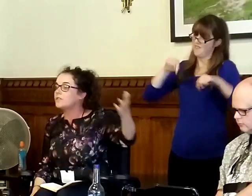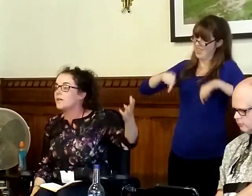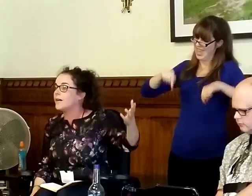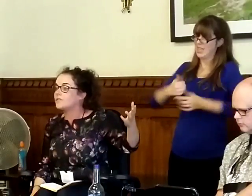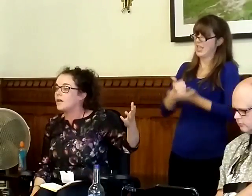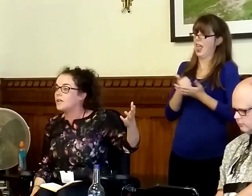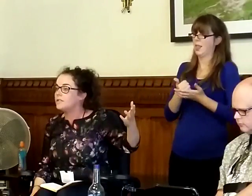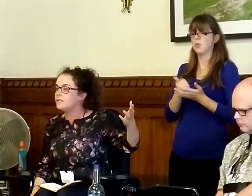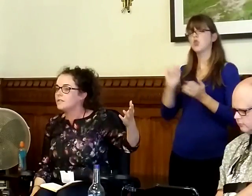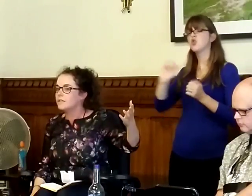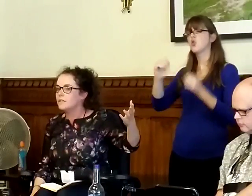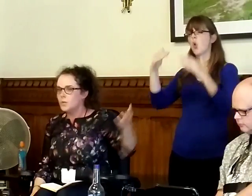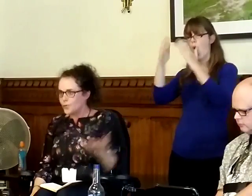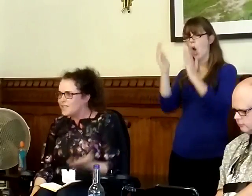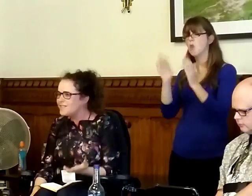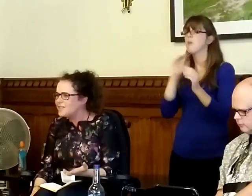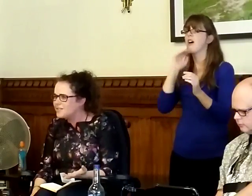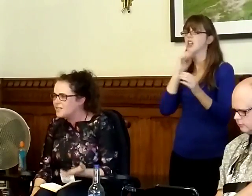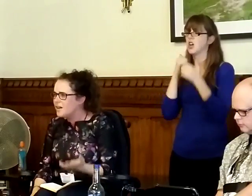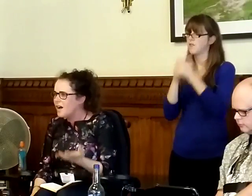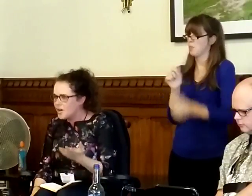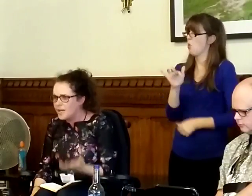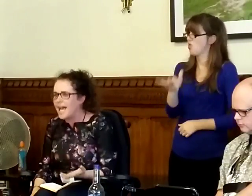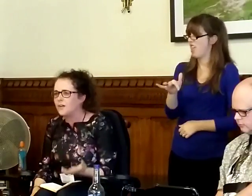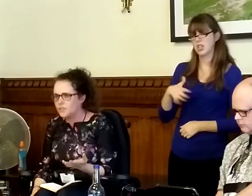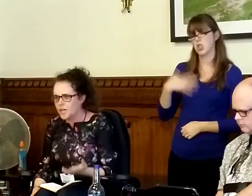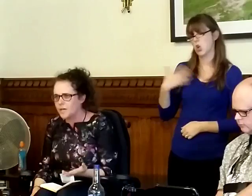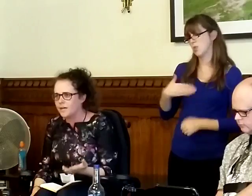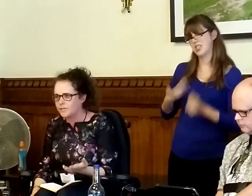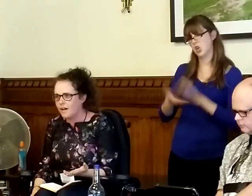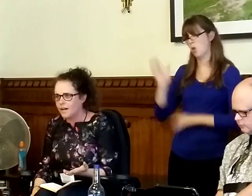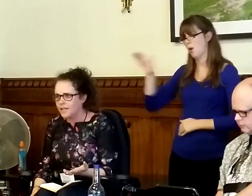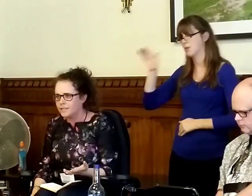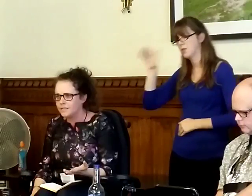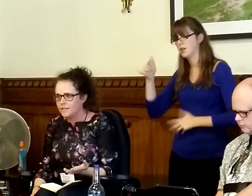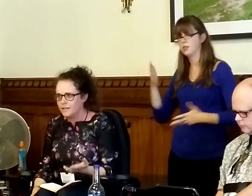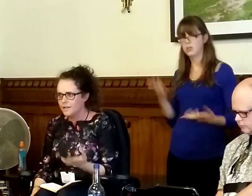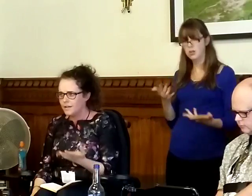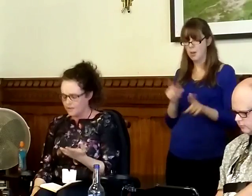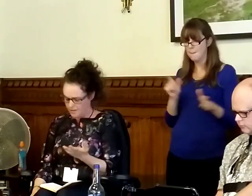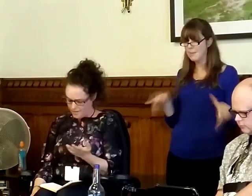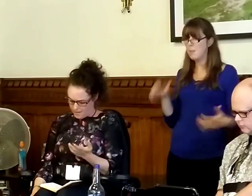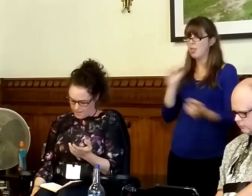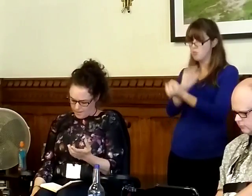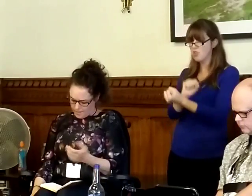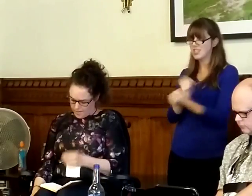needs. You don't need to go outside. Prisoners are allowed to go outside.